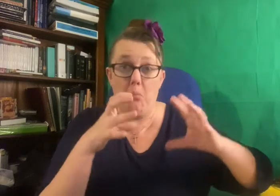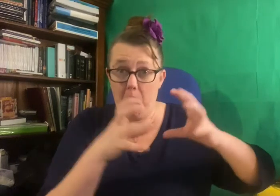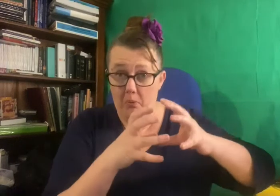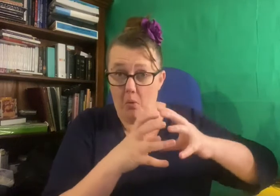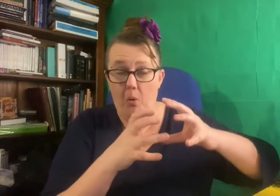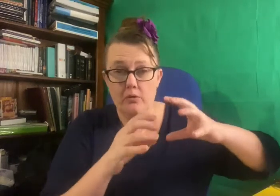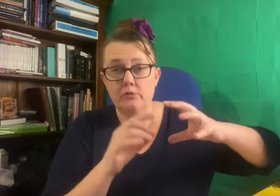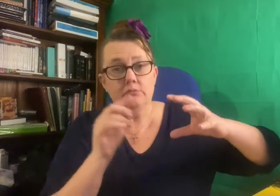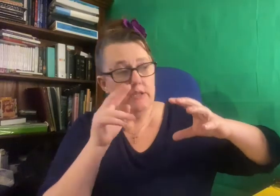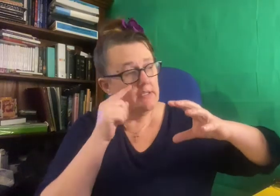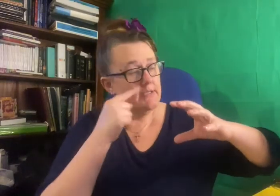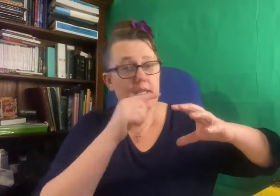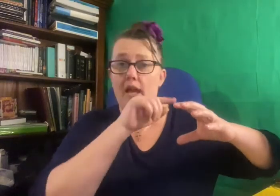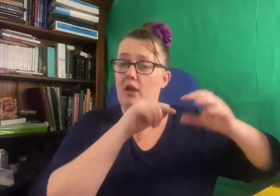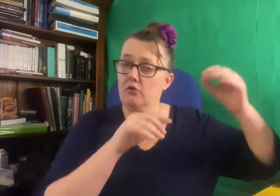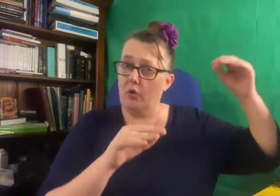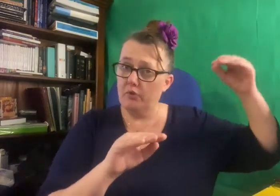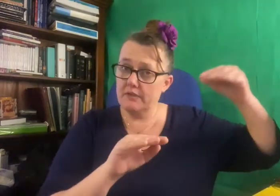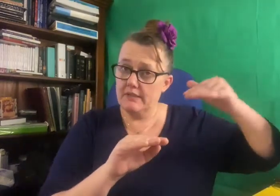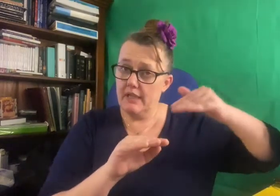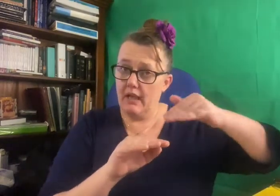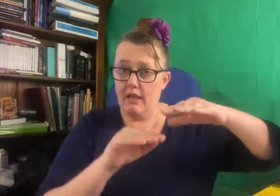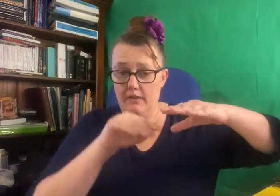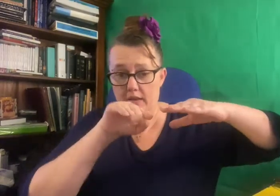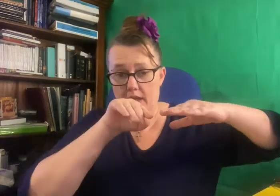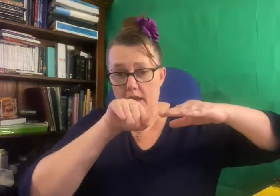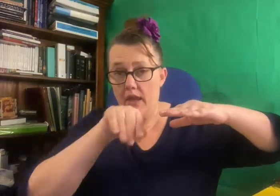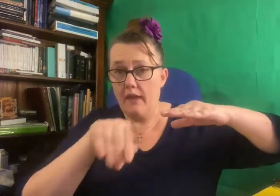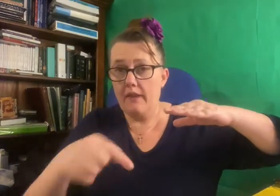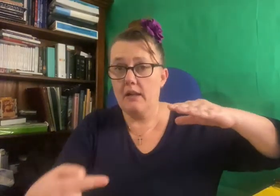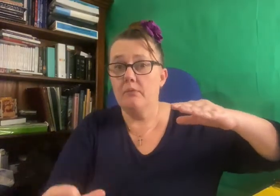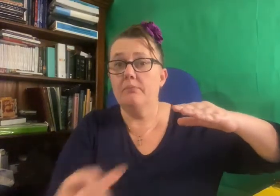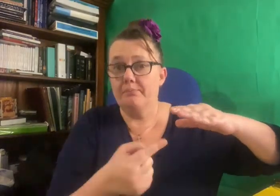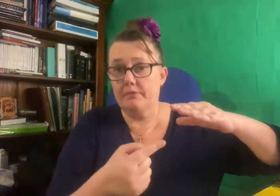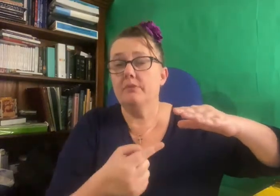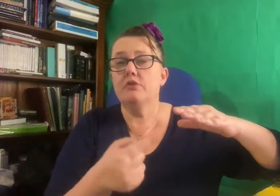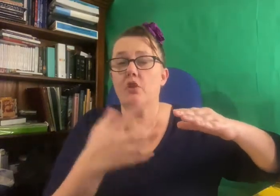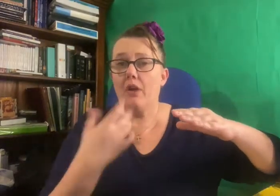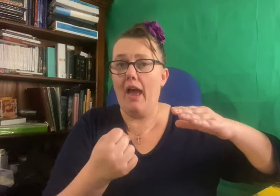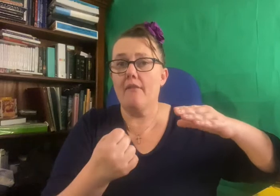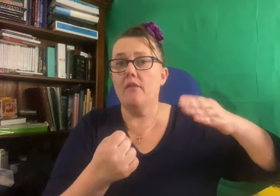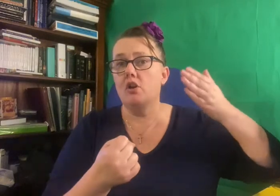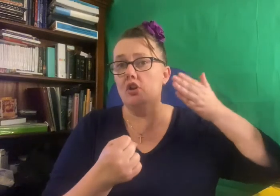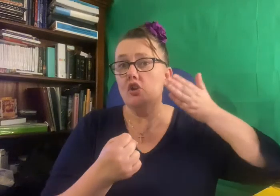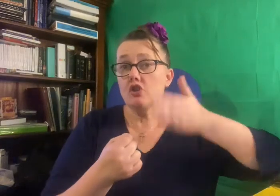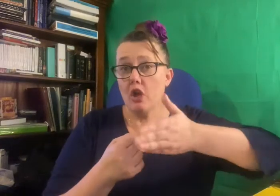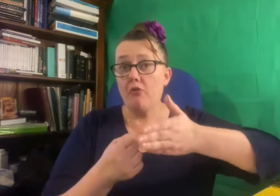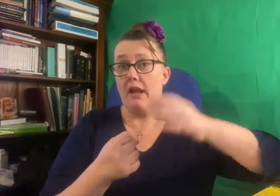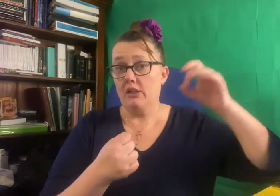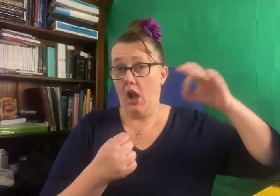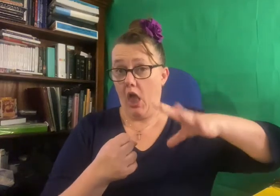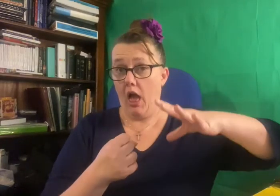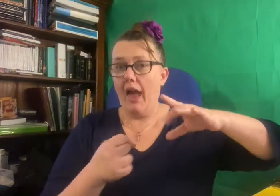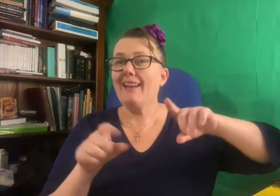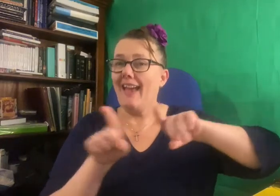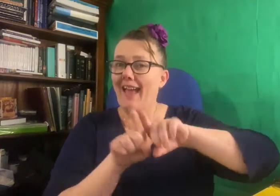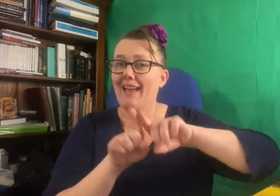onto the white ball. So you see we've got the direct light coming down and the light that bounces back up onto the ball is